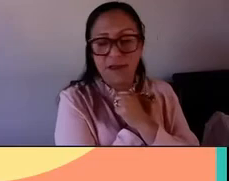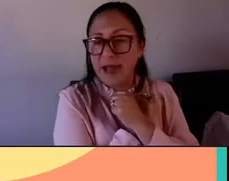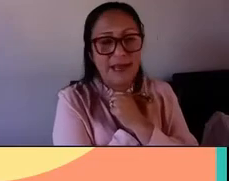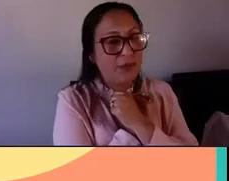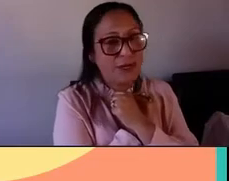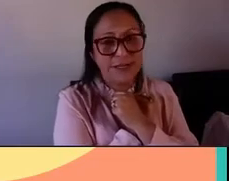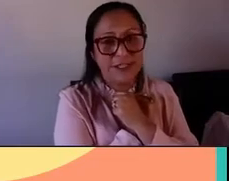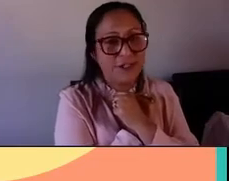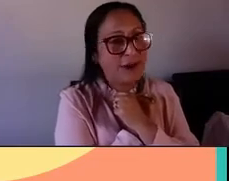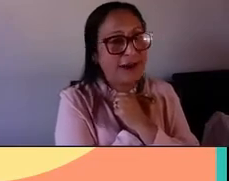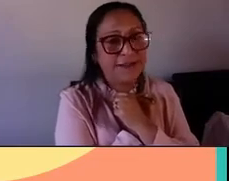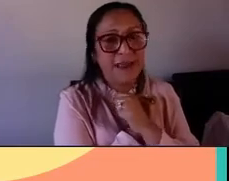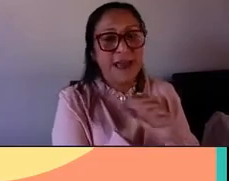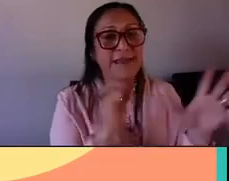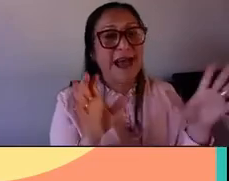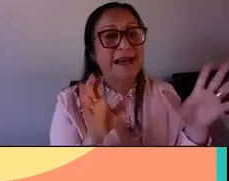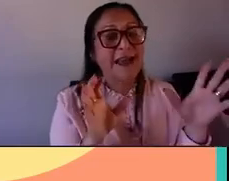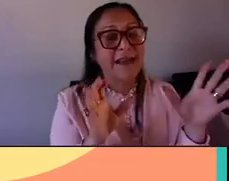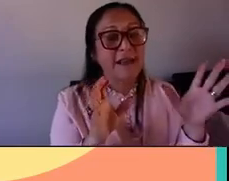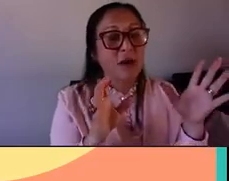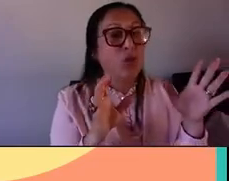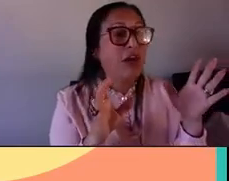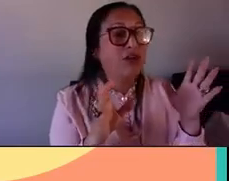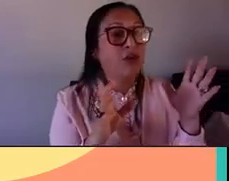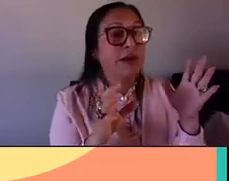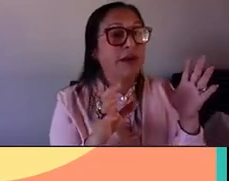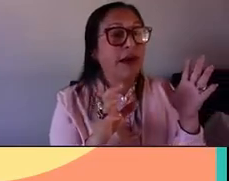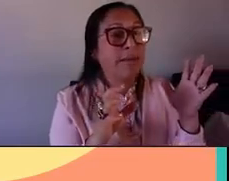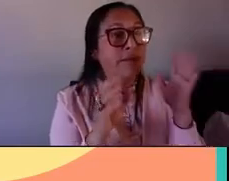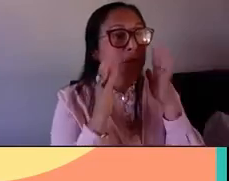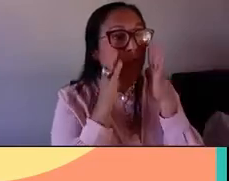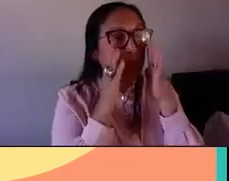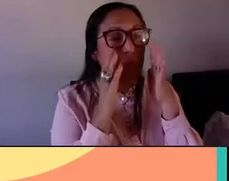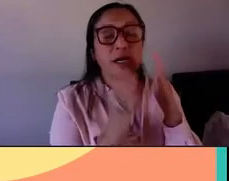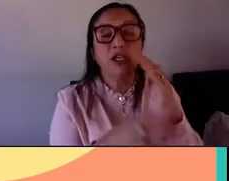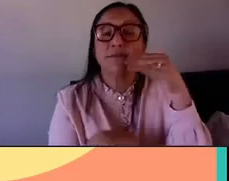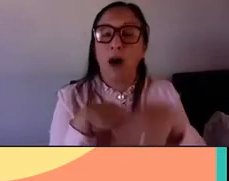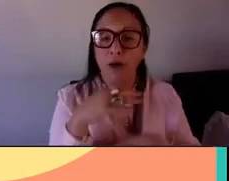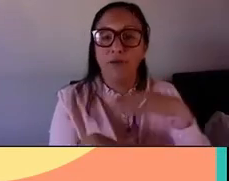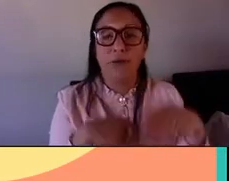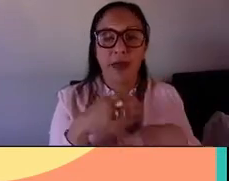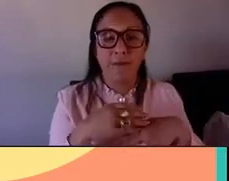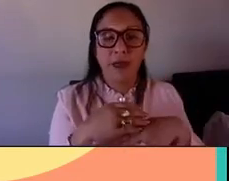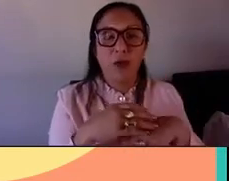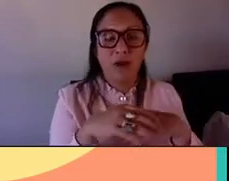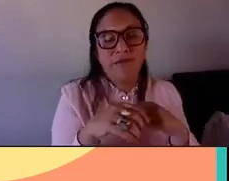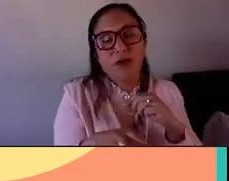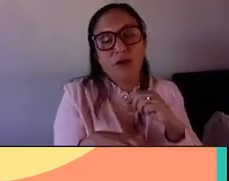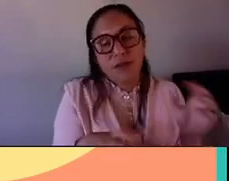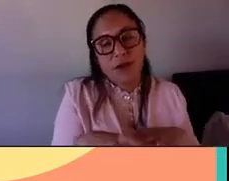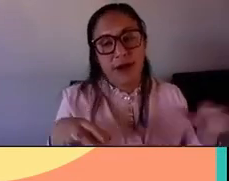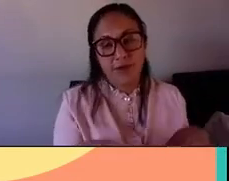not like it when you touch their hands. In that case, we could do it. We want to just model for them, or